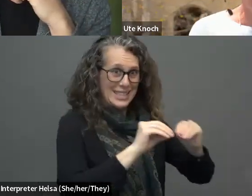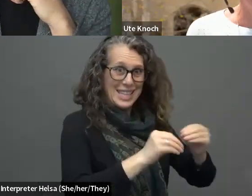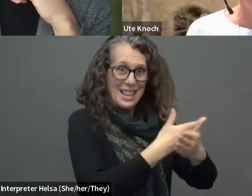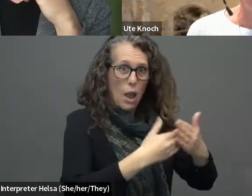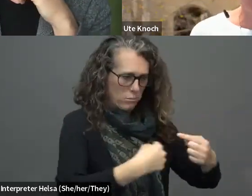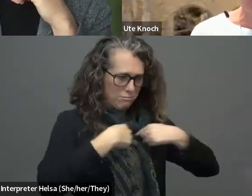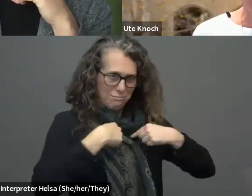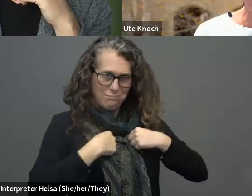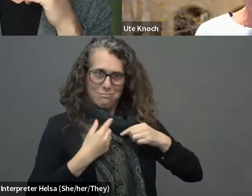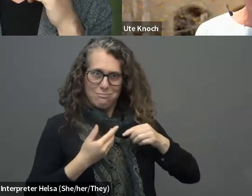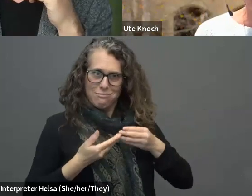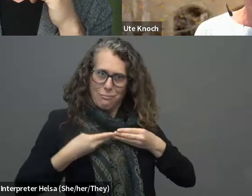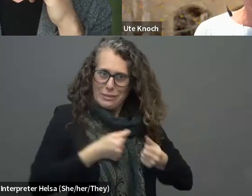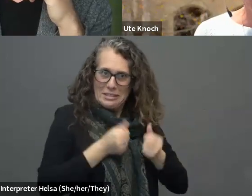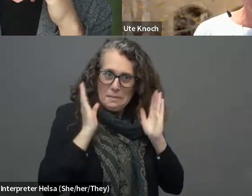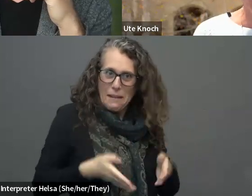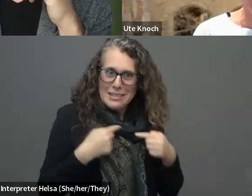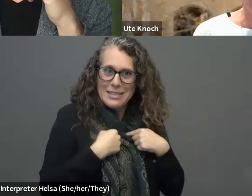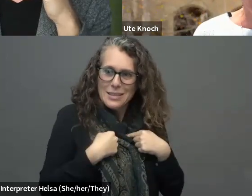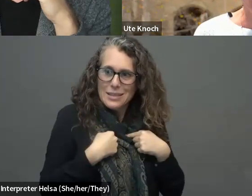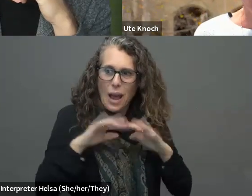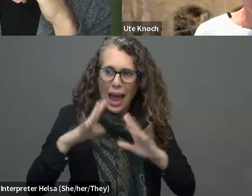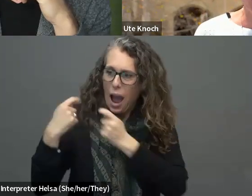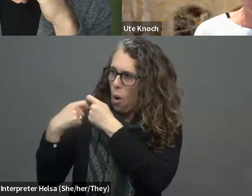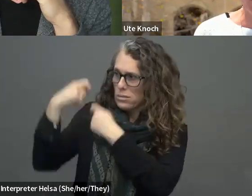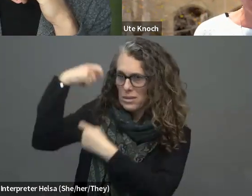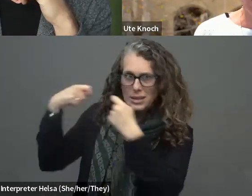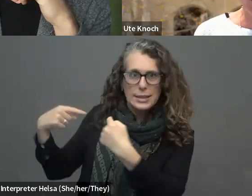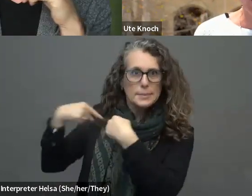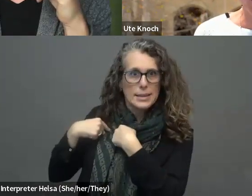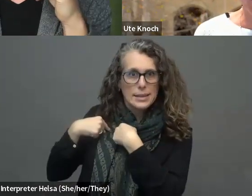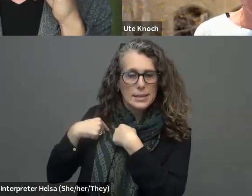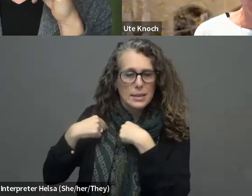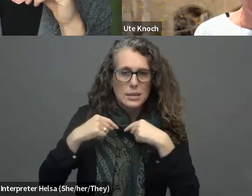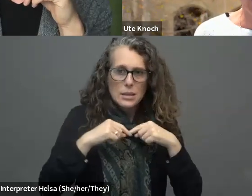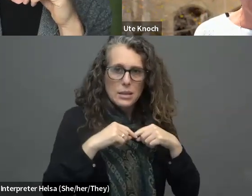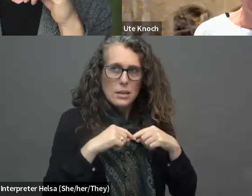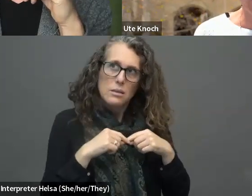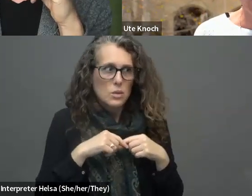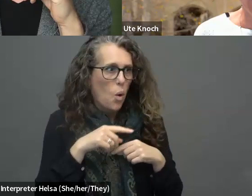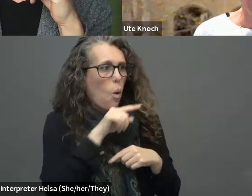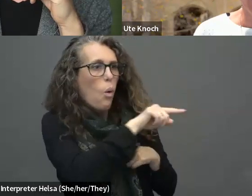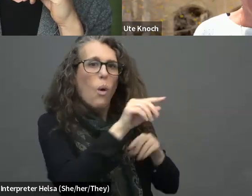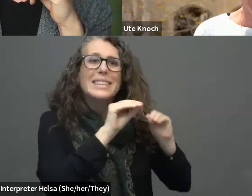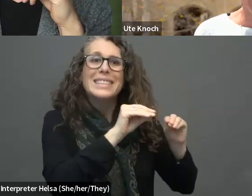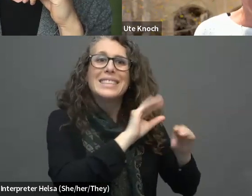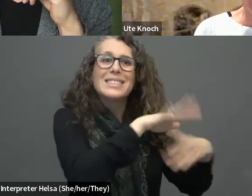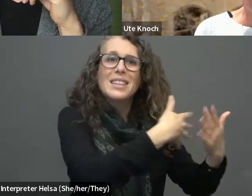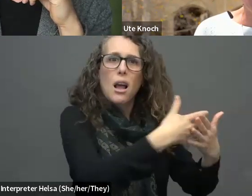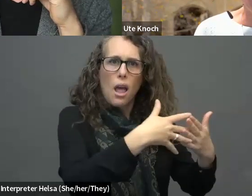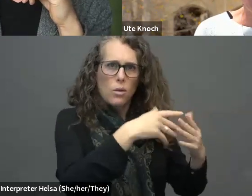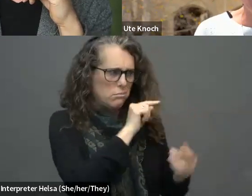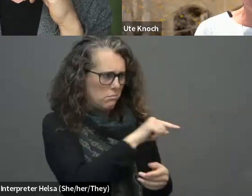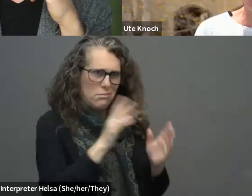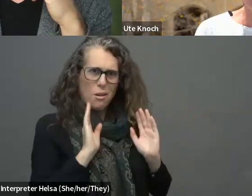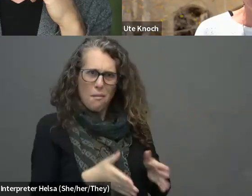proficiency is a big thing. So I'm assuming it's also a thing for teachers of sign language. So are